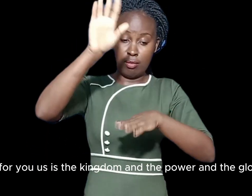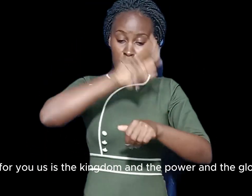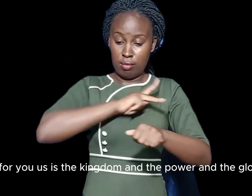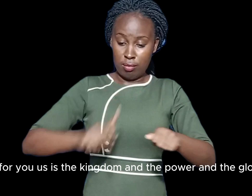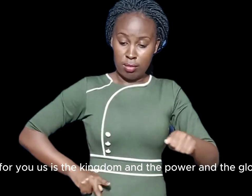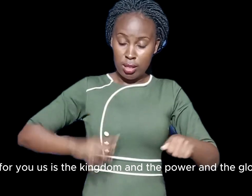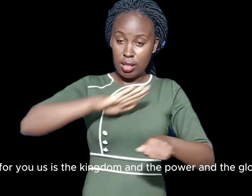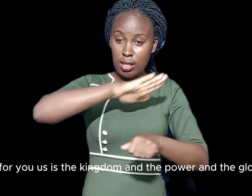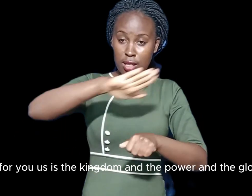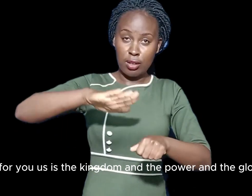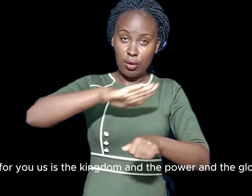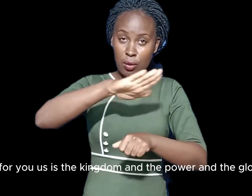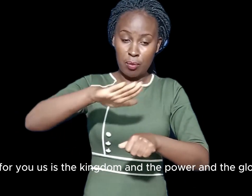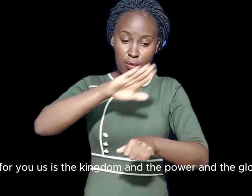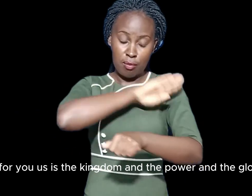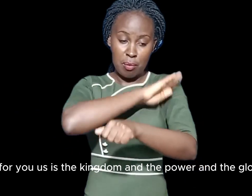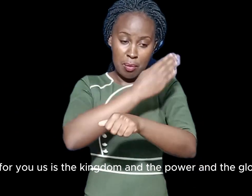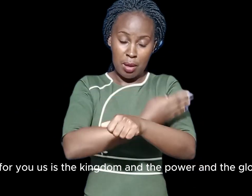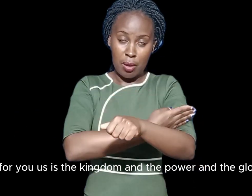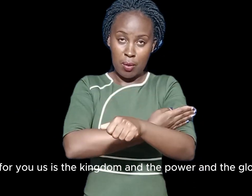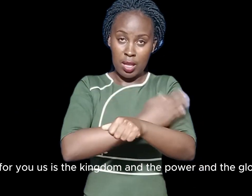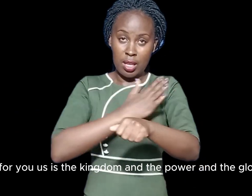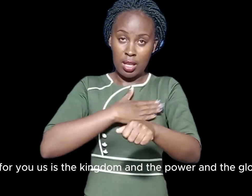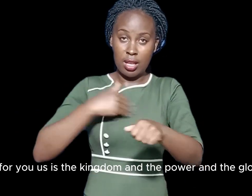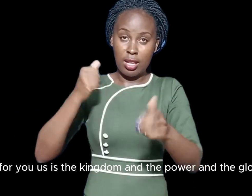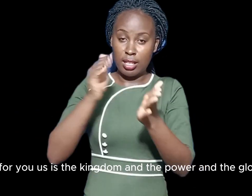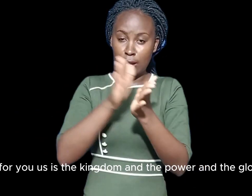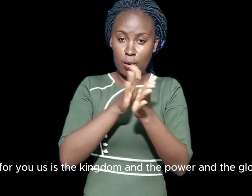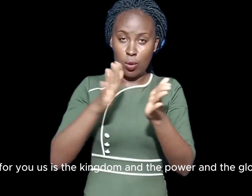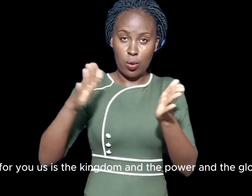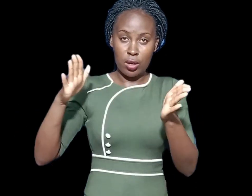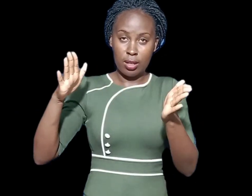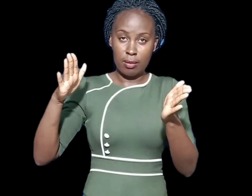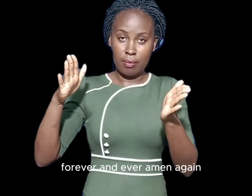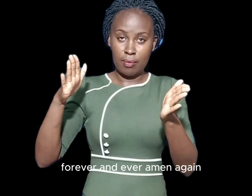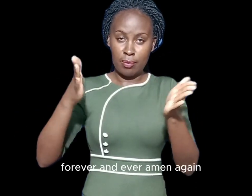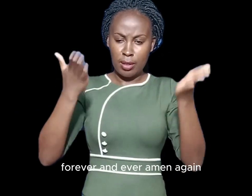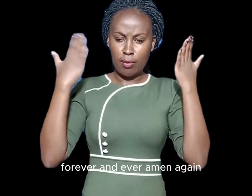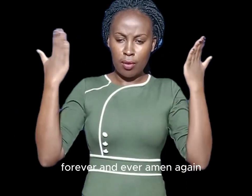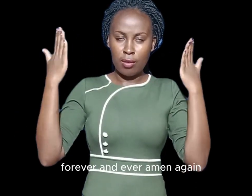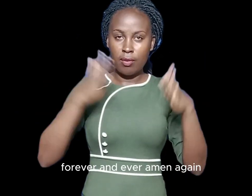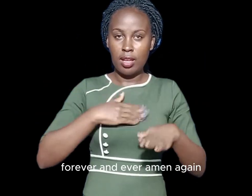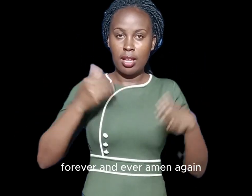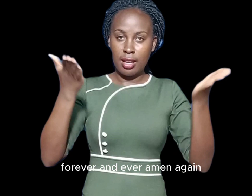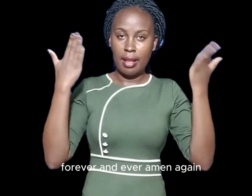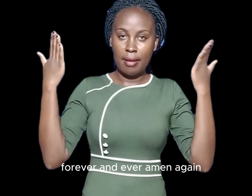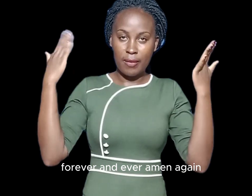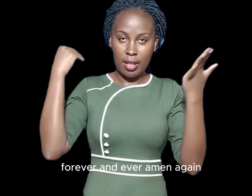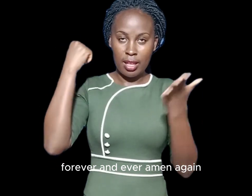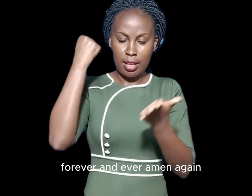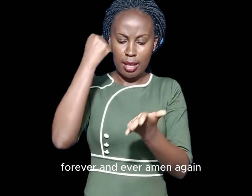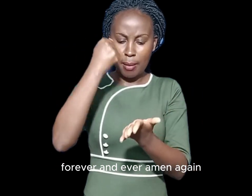And the power And the glory Forever and ever Amen